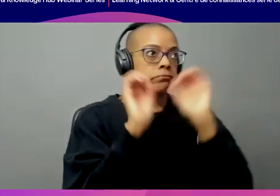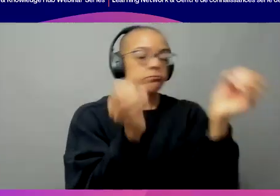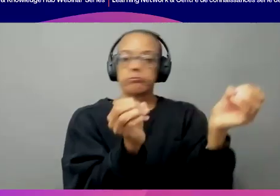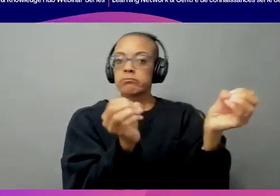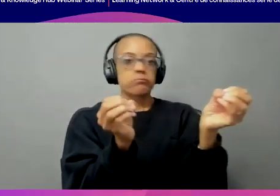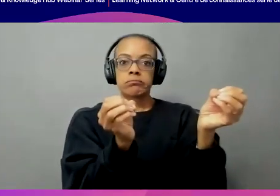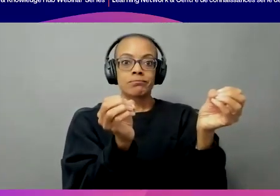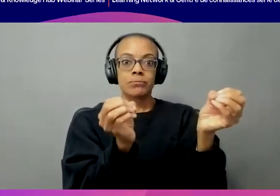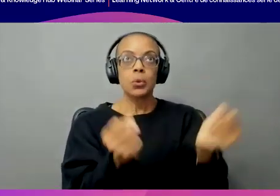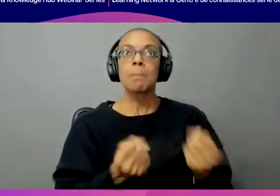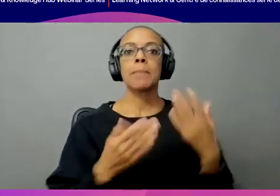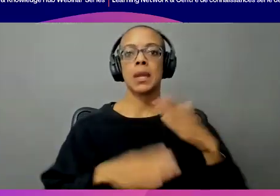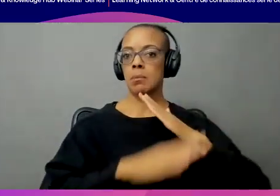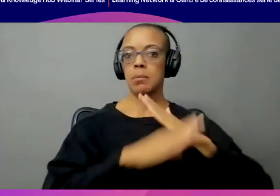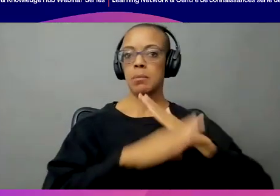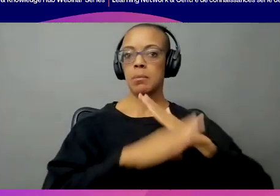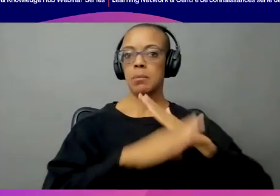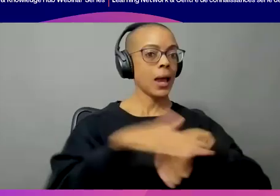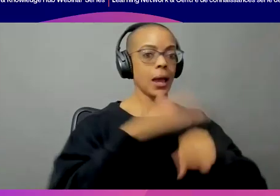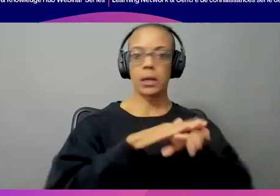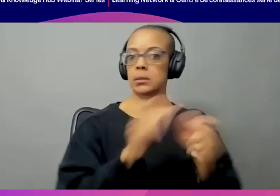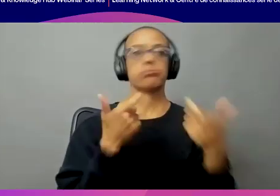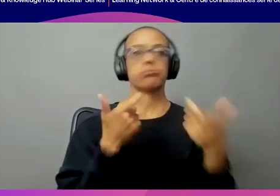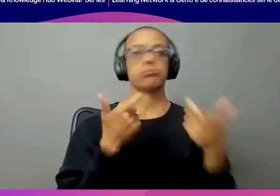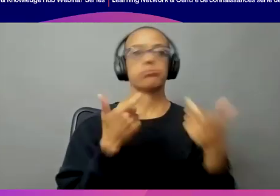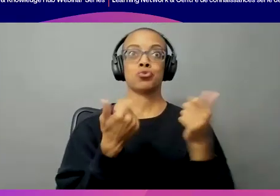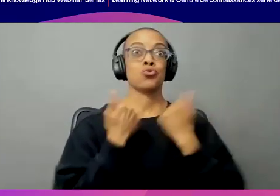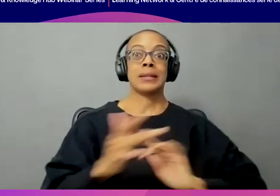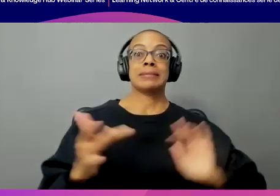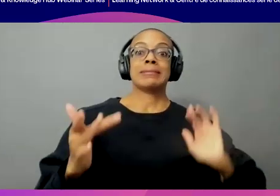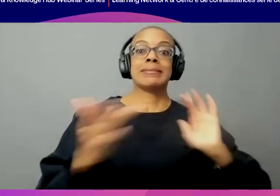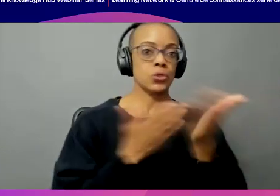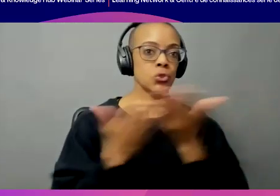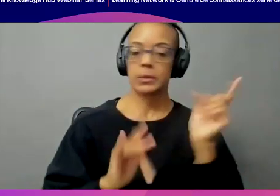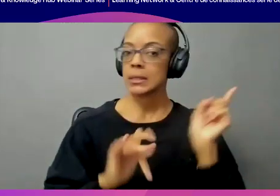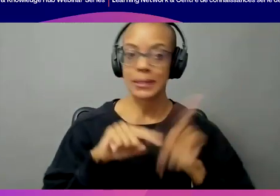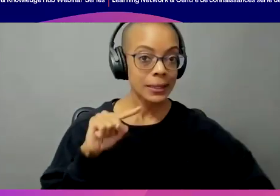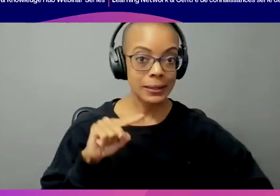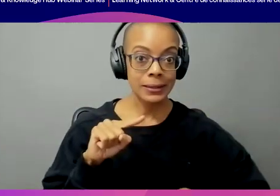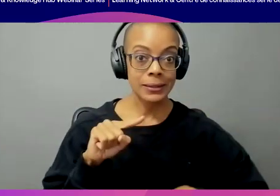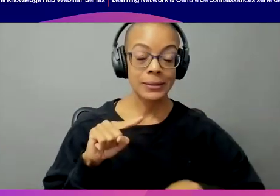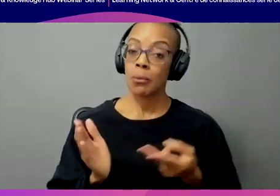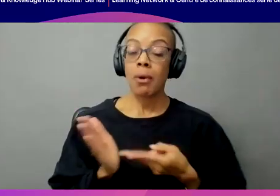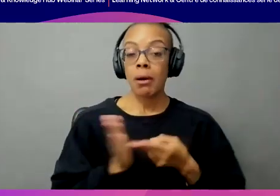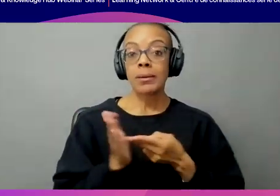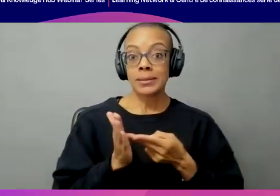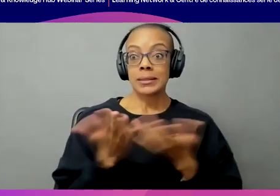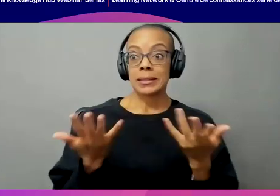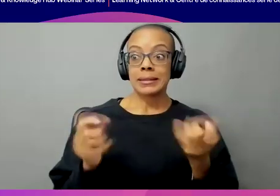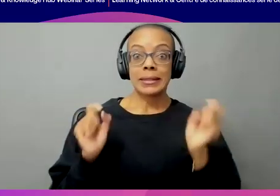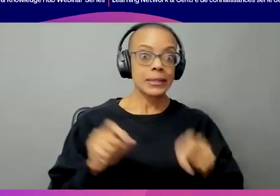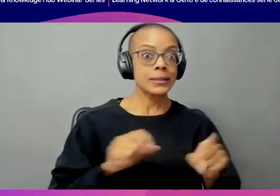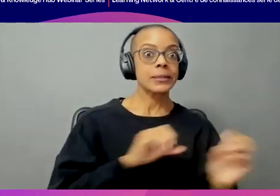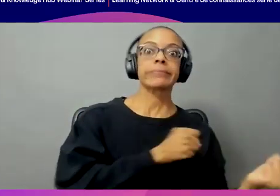multiple barriers in access just trying to reach services. And basically they end up having to, go into a